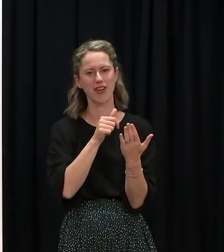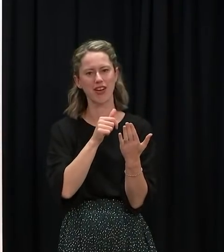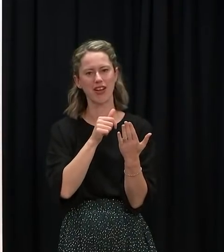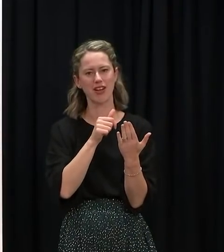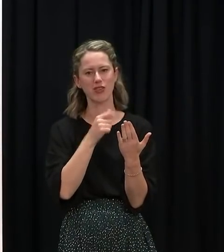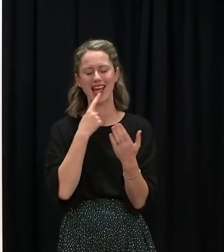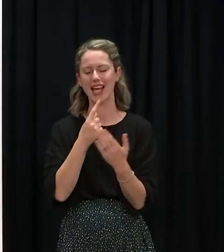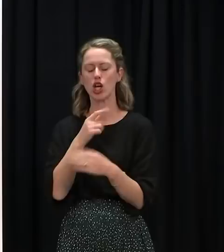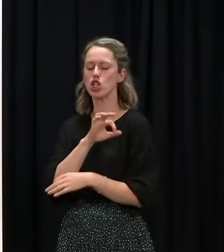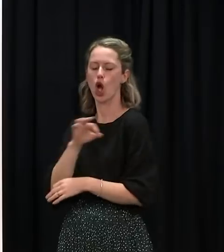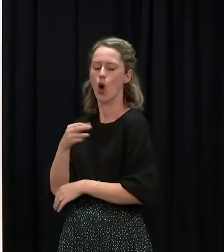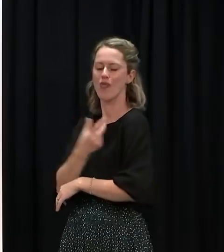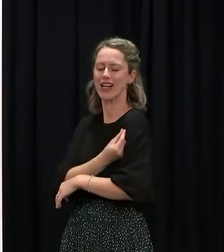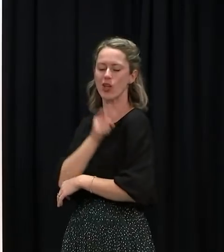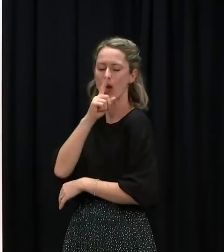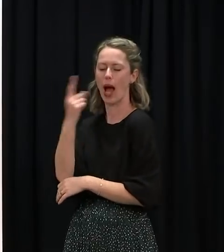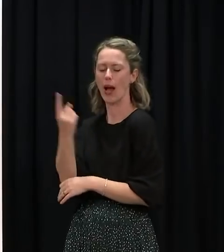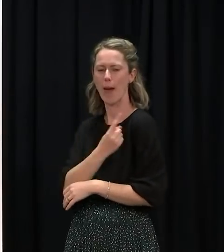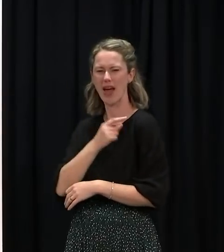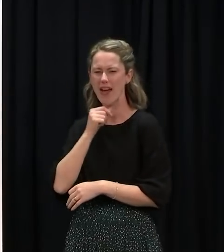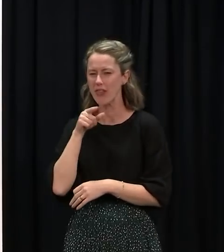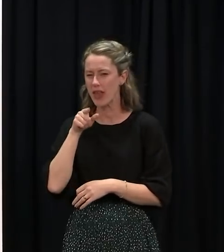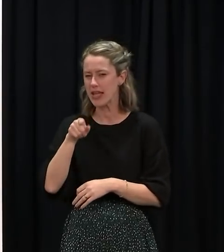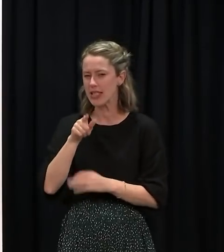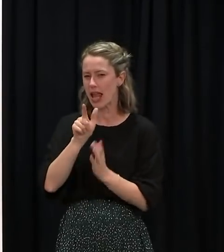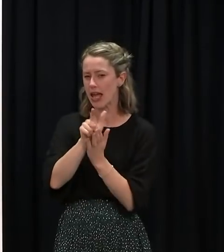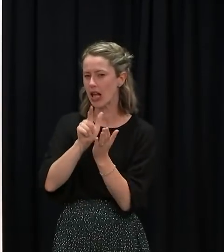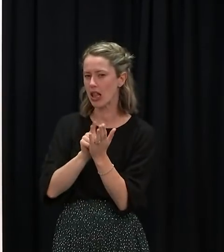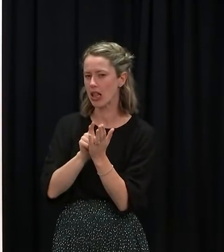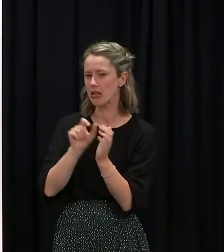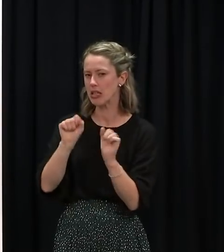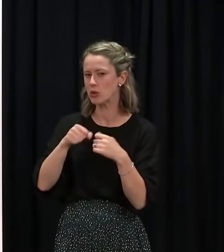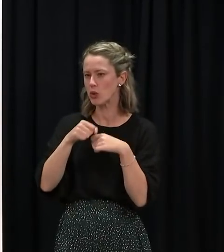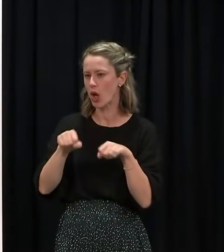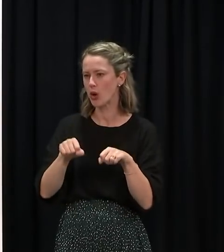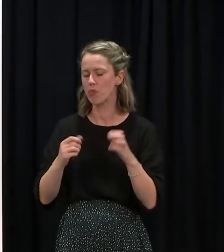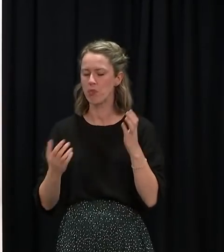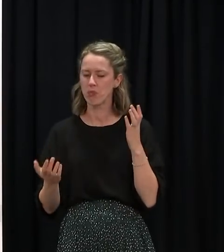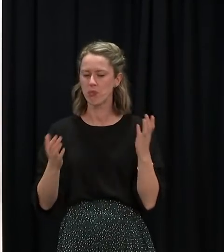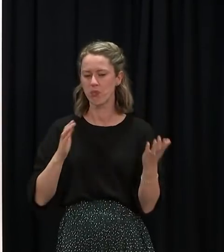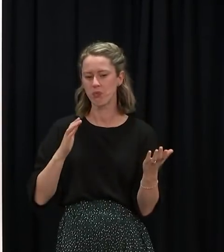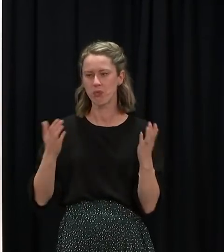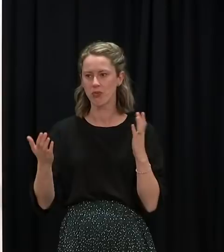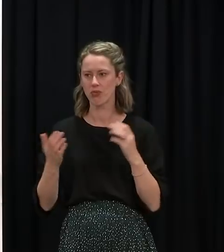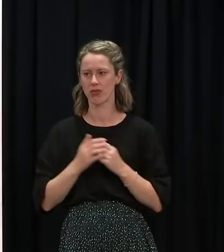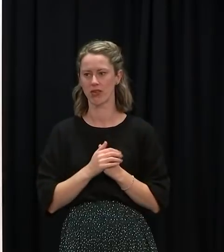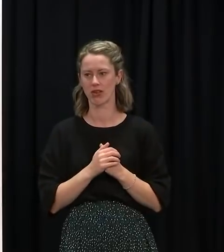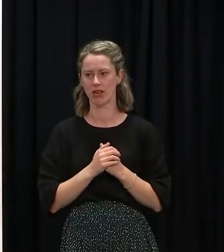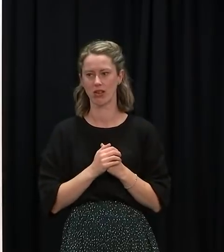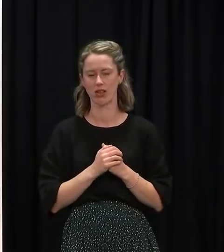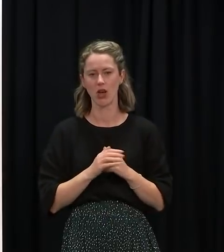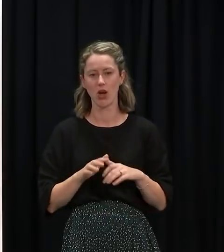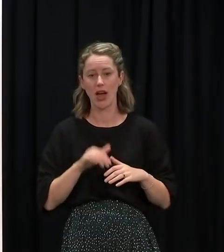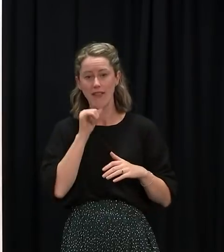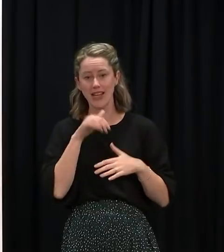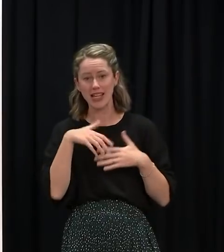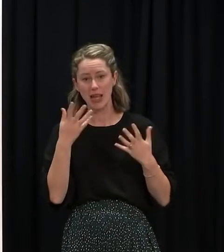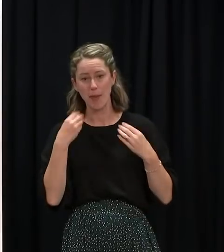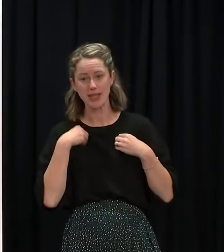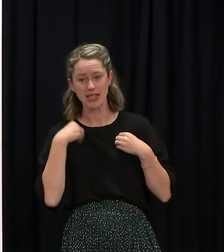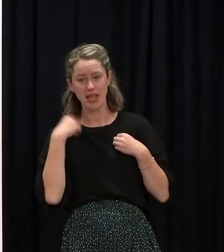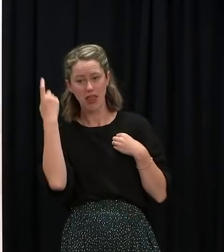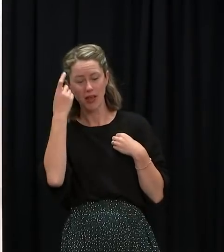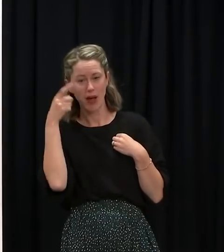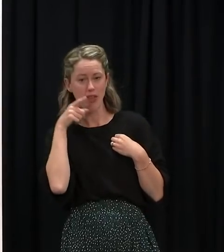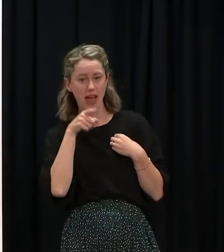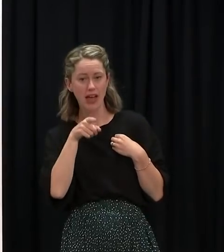service approach can be implemented or enforced. And so any businesses thinking about doing that, my advice